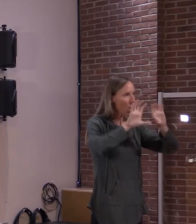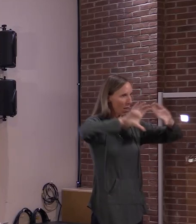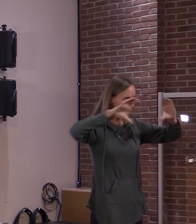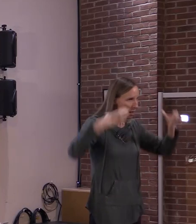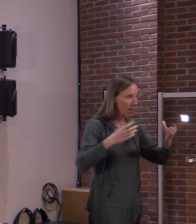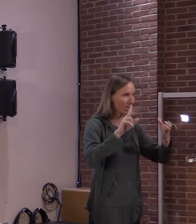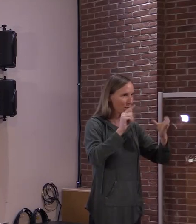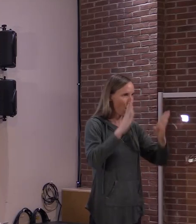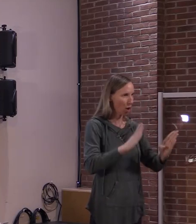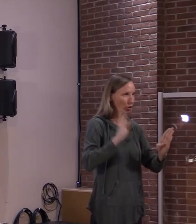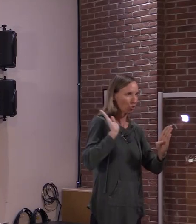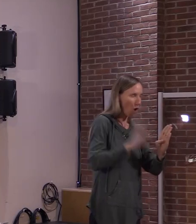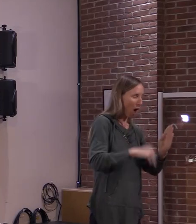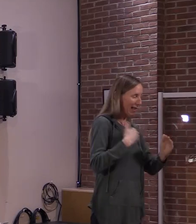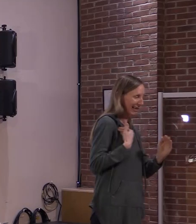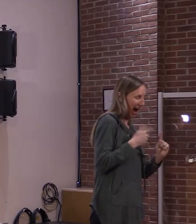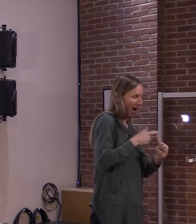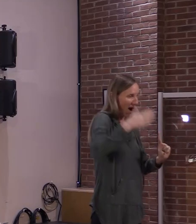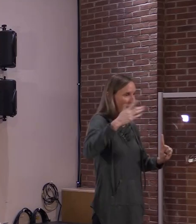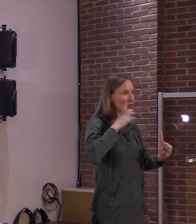slide.